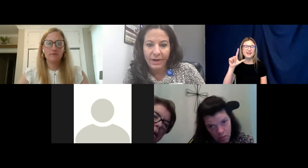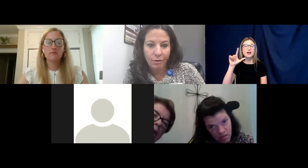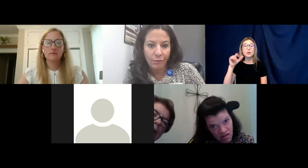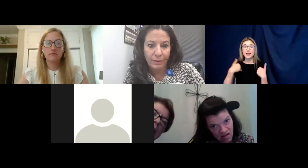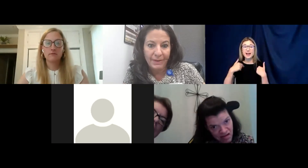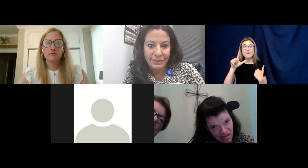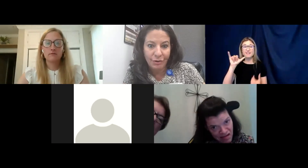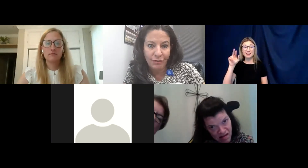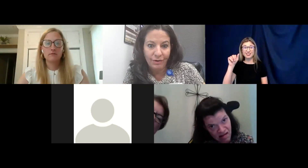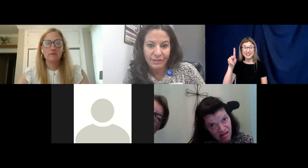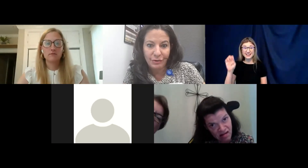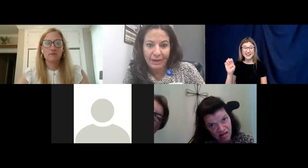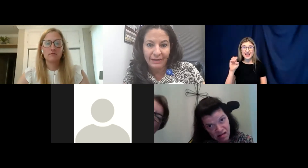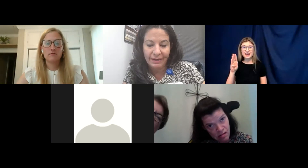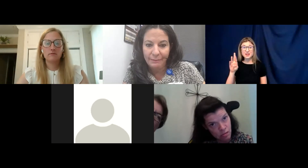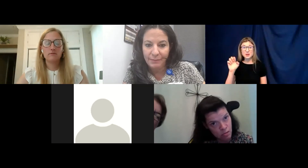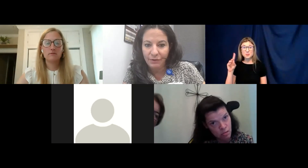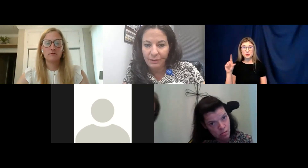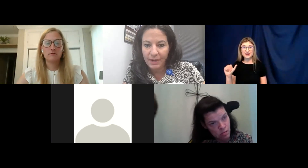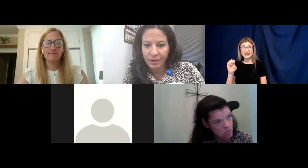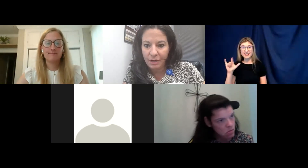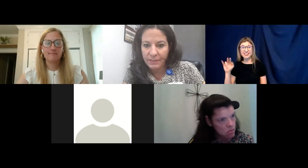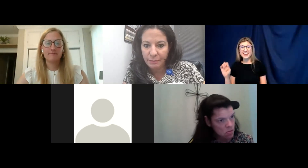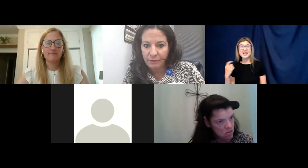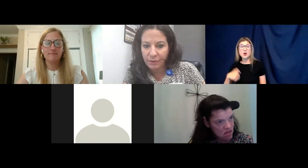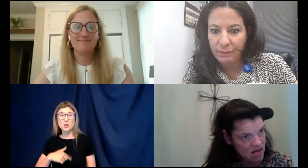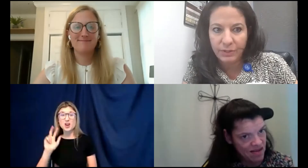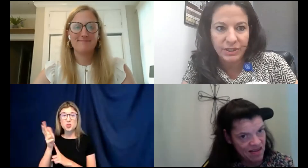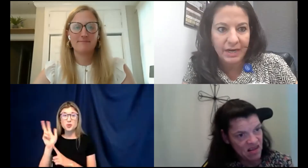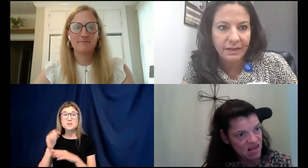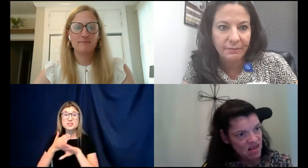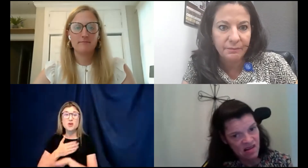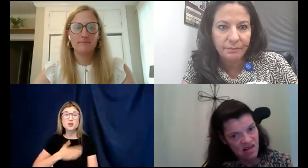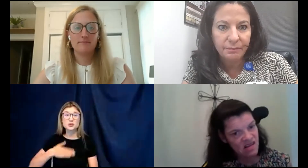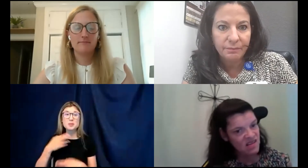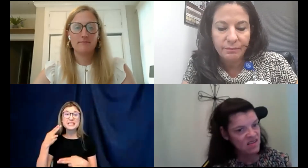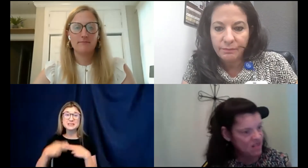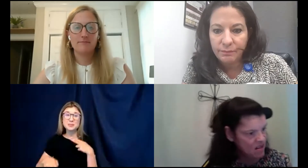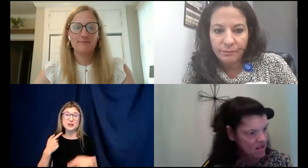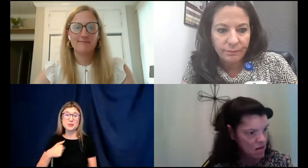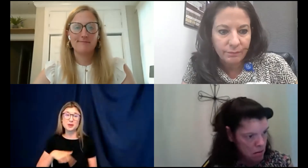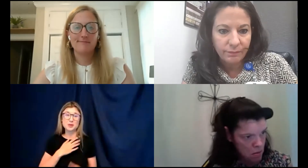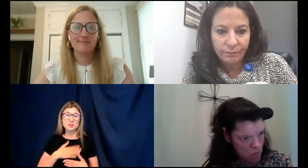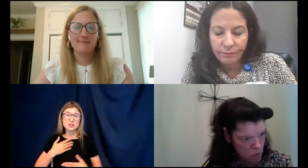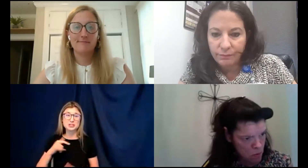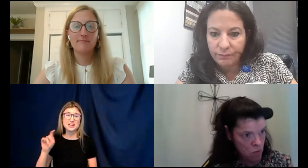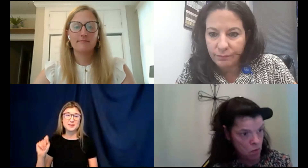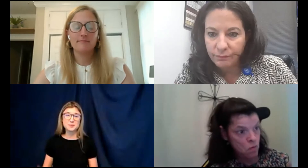Elaine, and we are 3 minutes over. So like, if you can make your comments brief, we'd appreciate it.